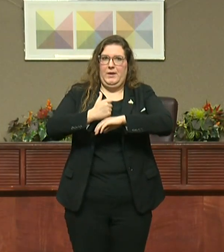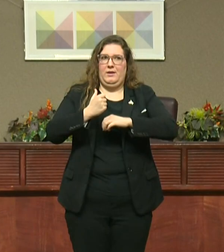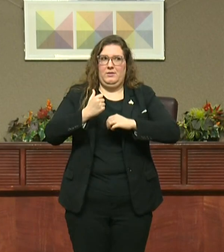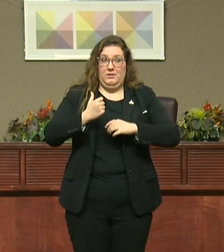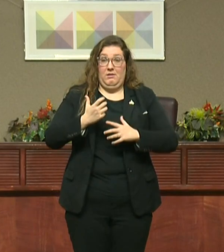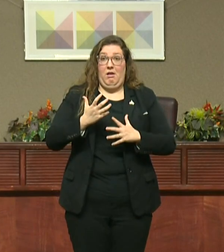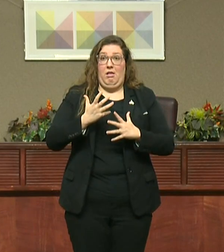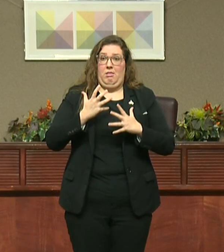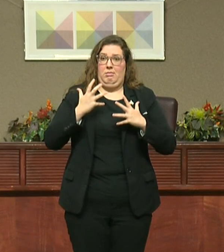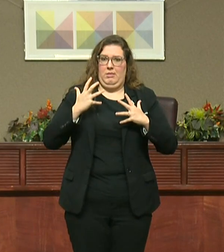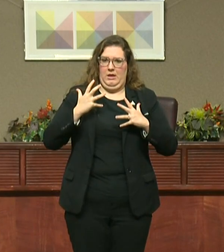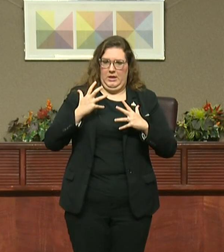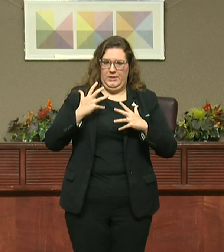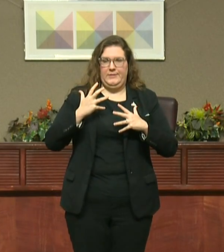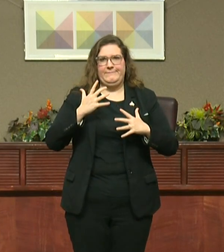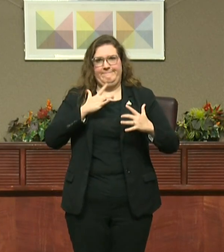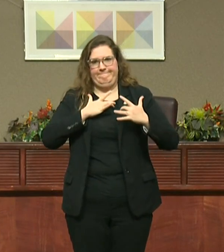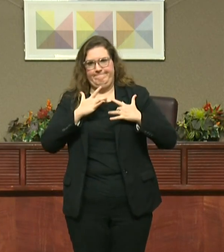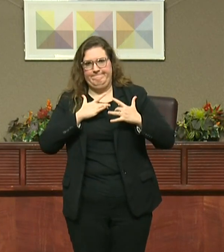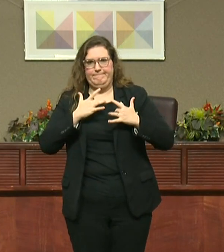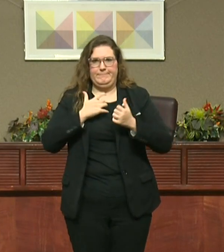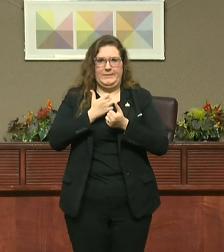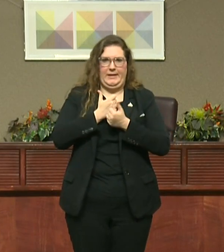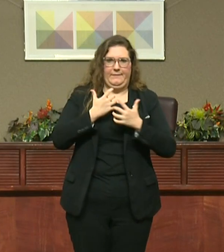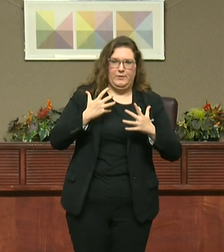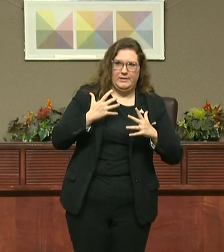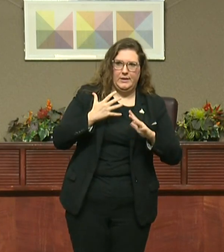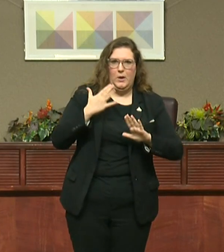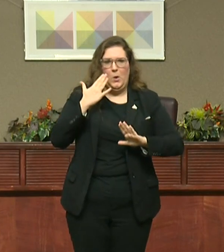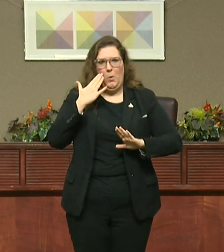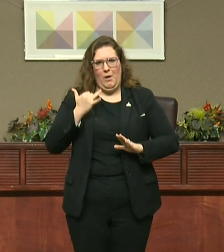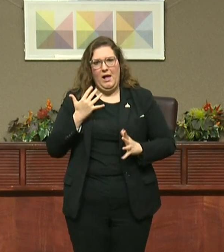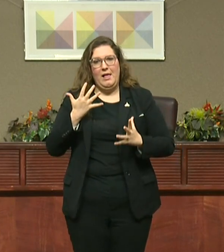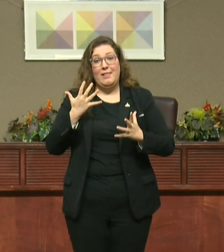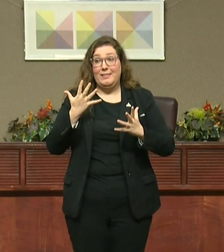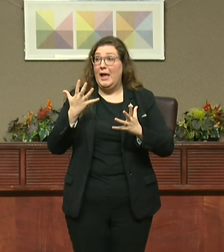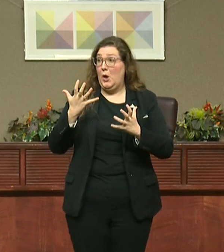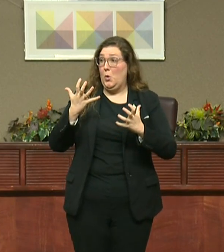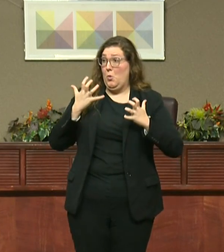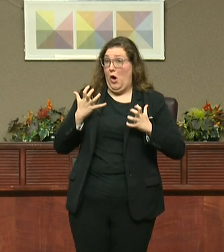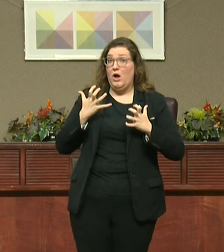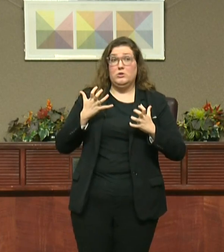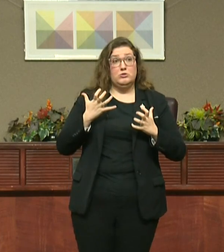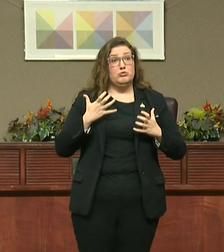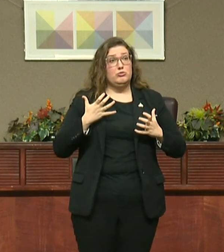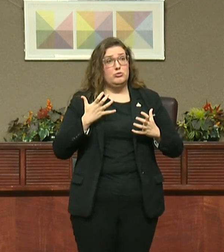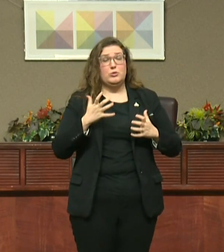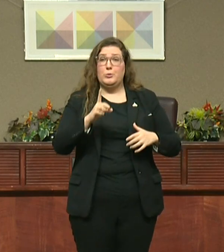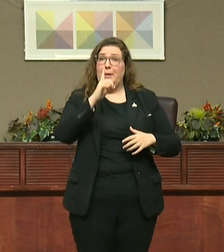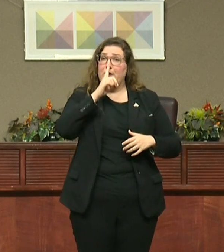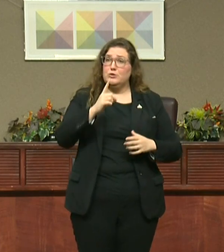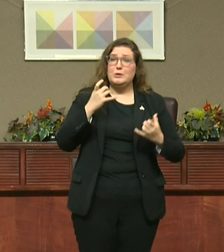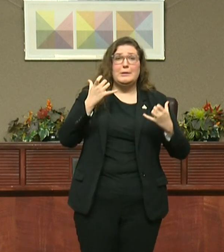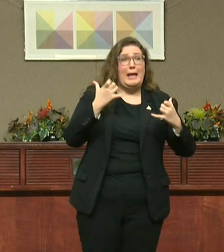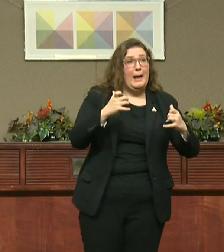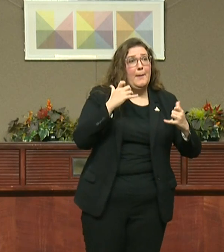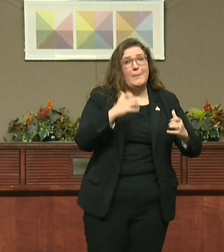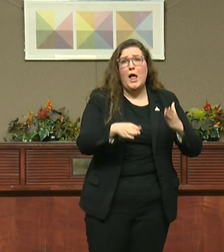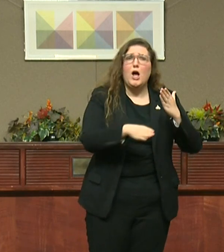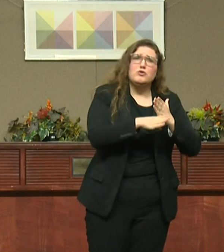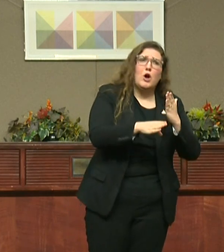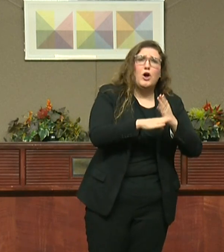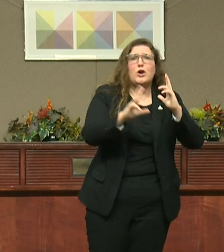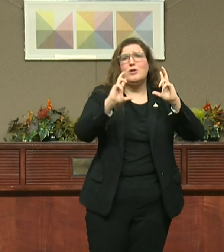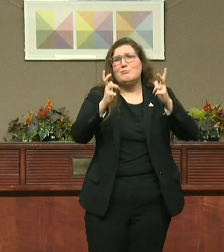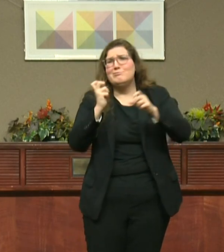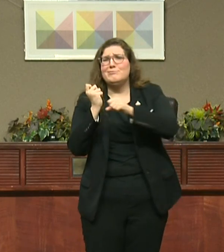the competitive games, but at the same time keeping their players safe, and the players are committed to doing that. So